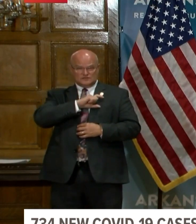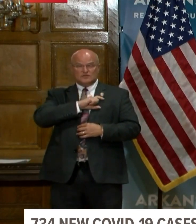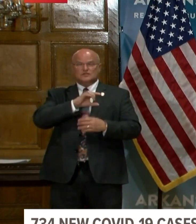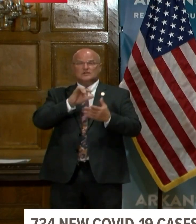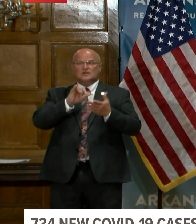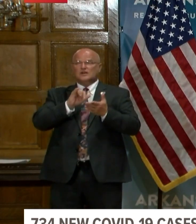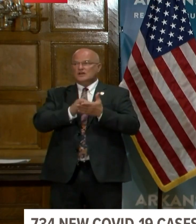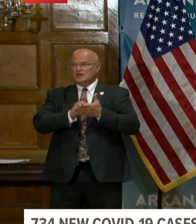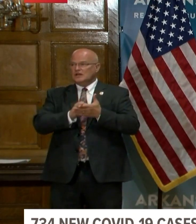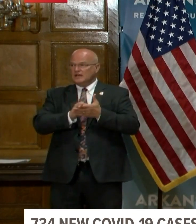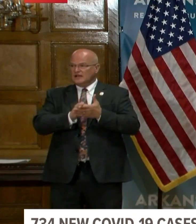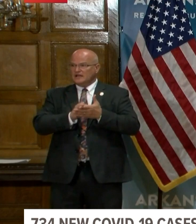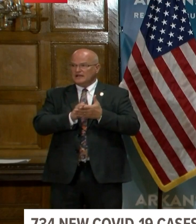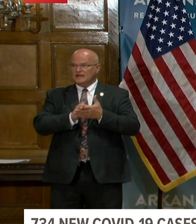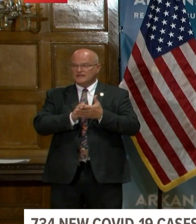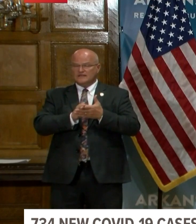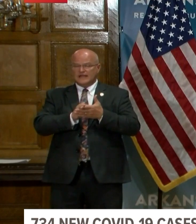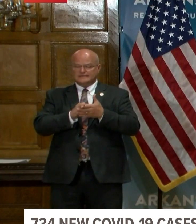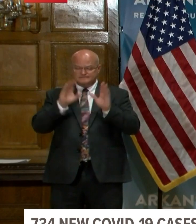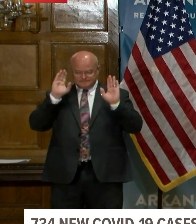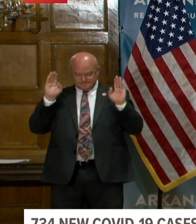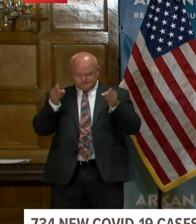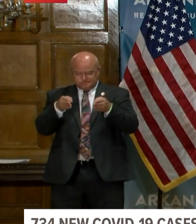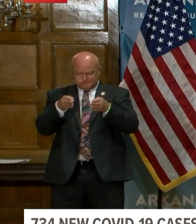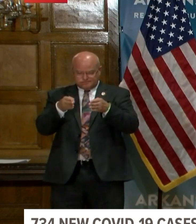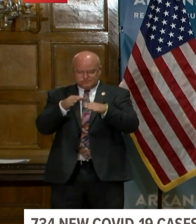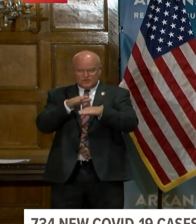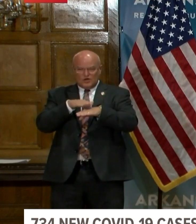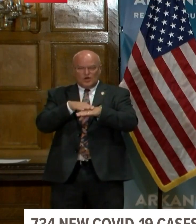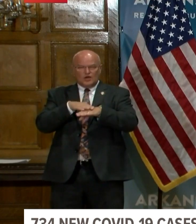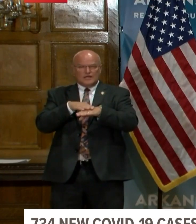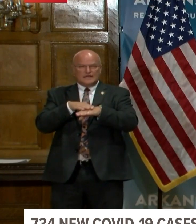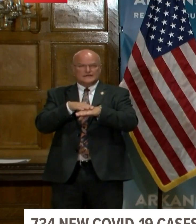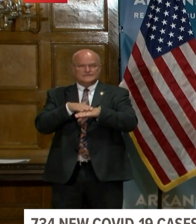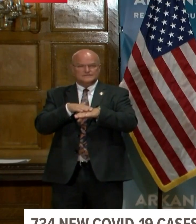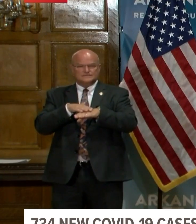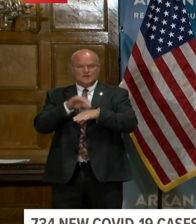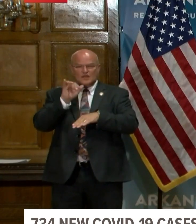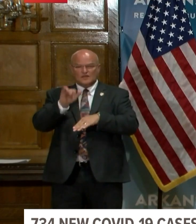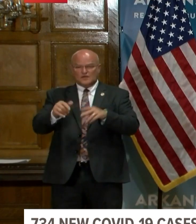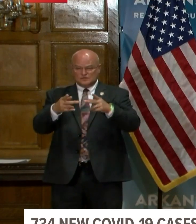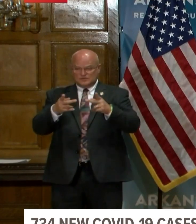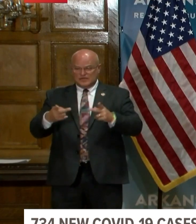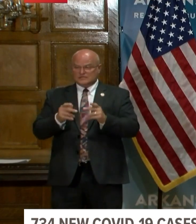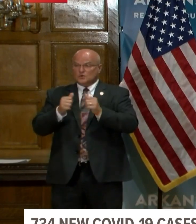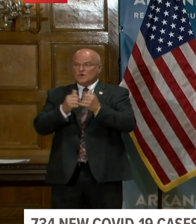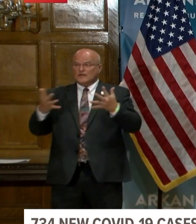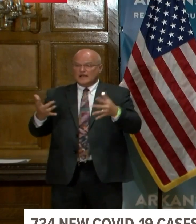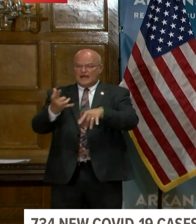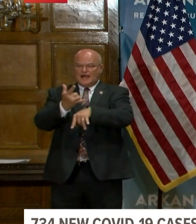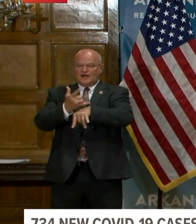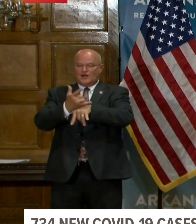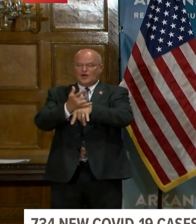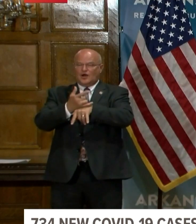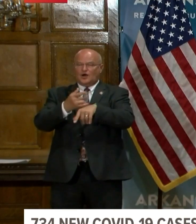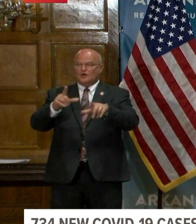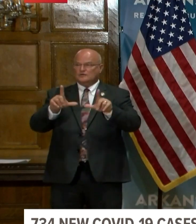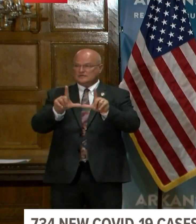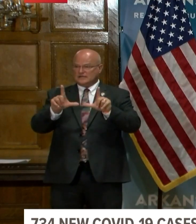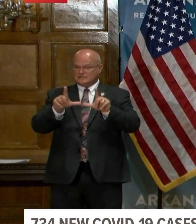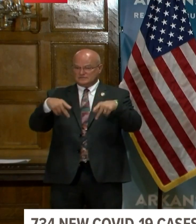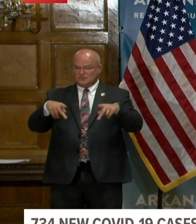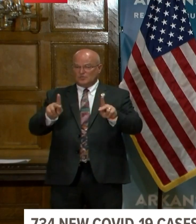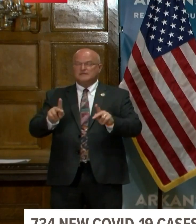that were concentrating on those premises with alcohol permits and their level